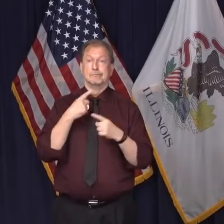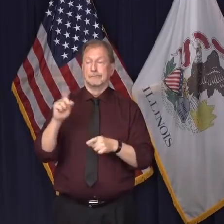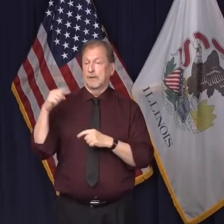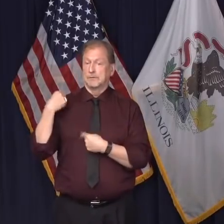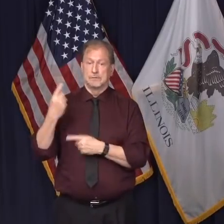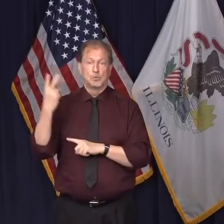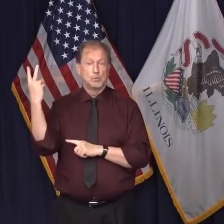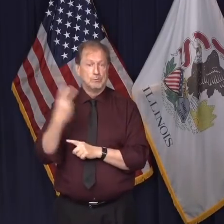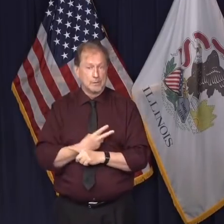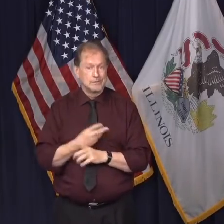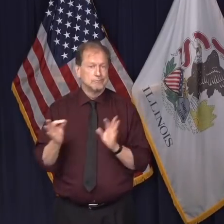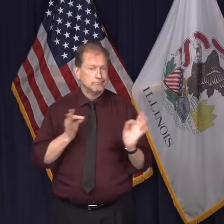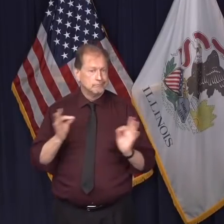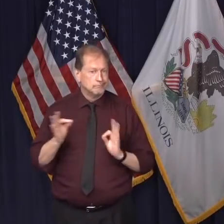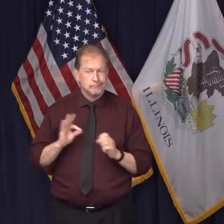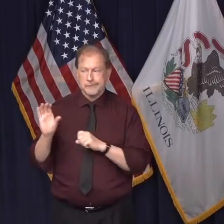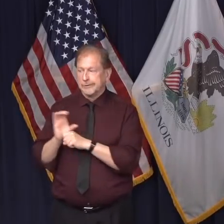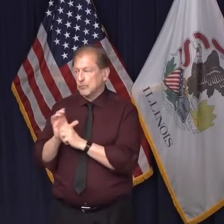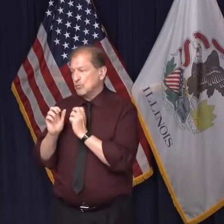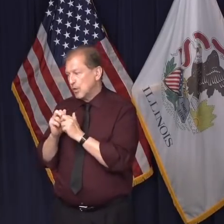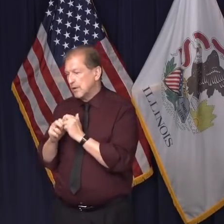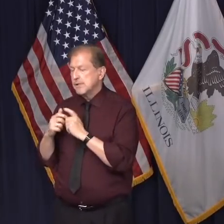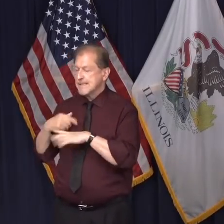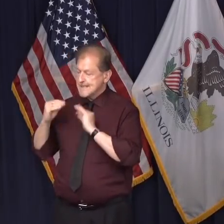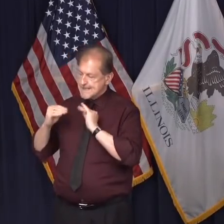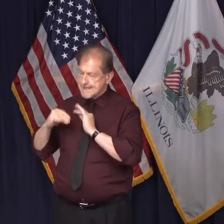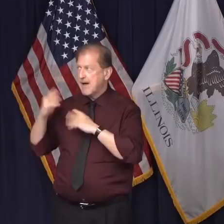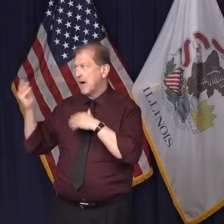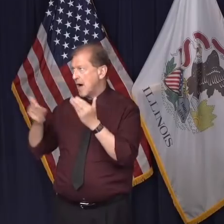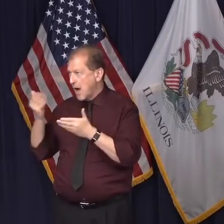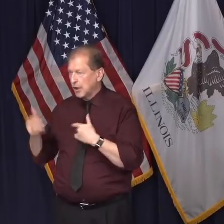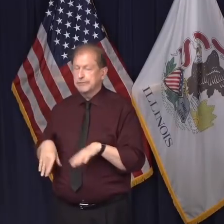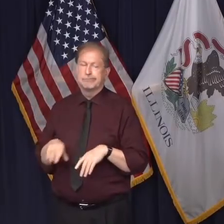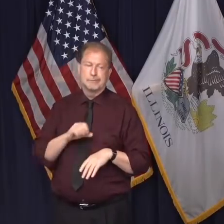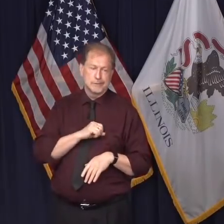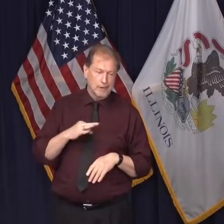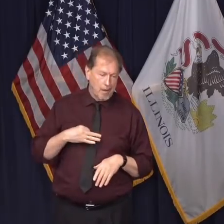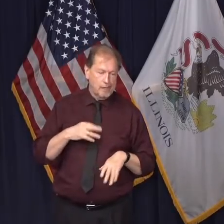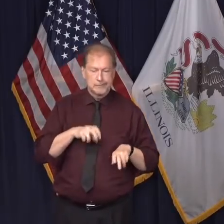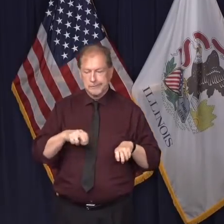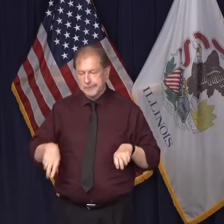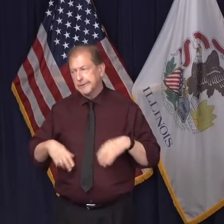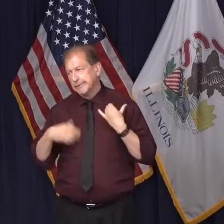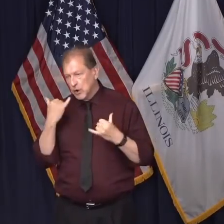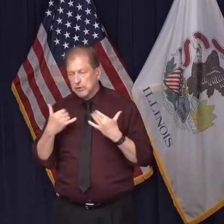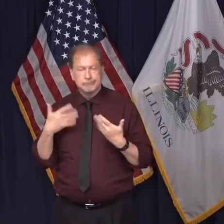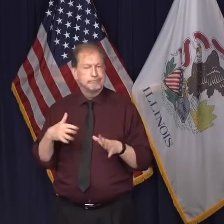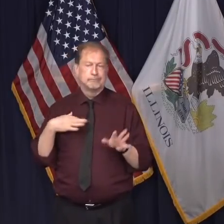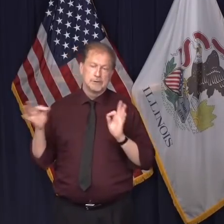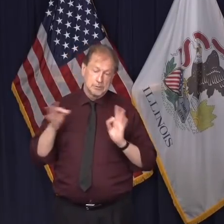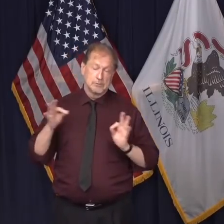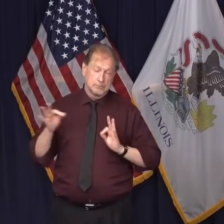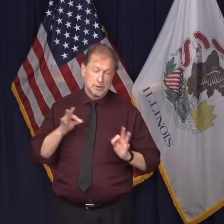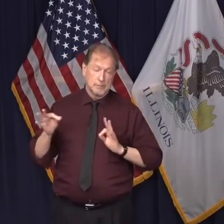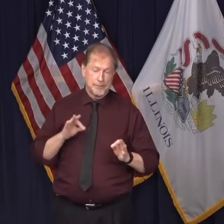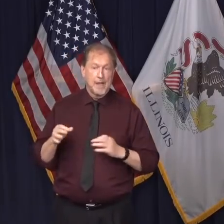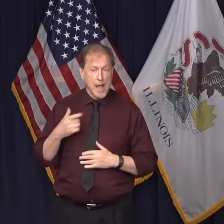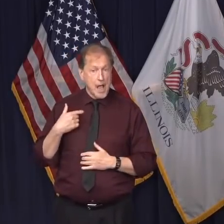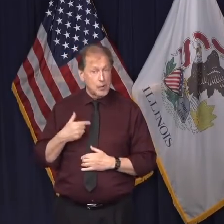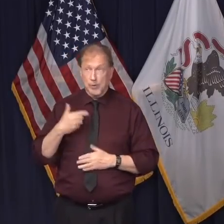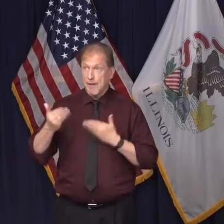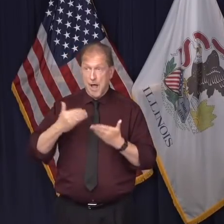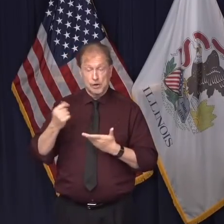and told people what hasn't worked right and how we've been trying to address it. And again, we've brought in some of the biggest, most robust companies